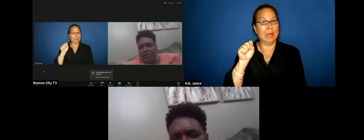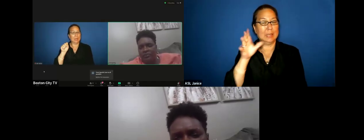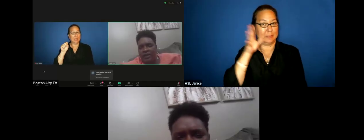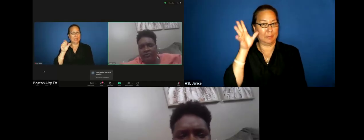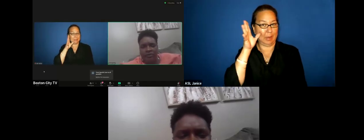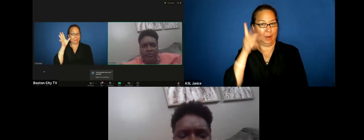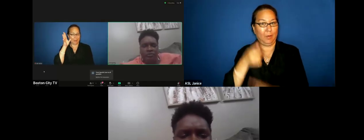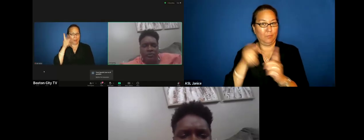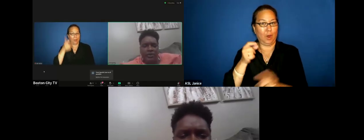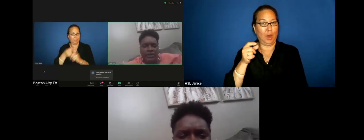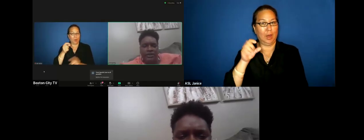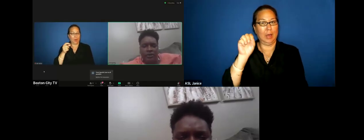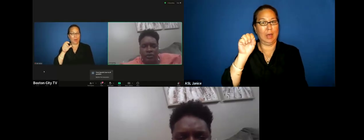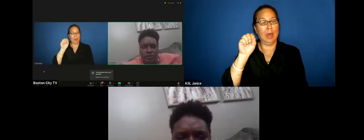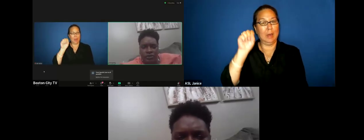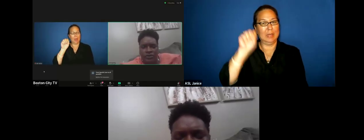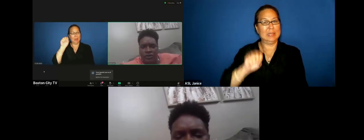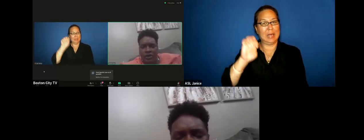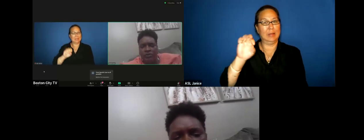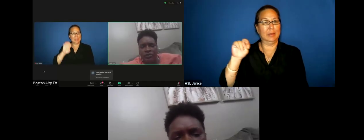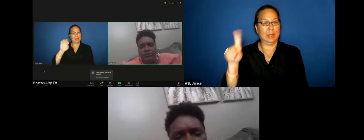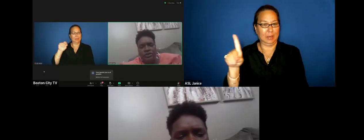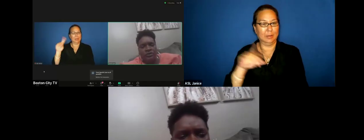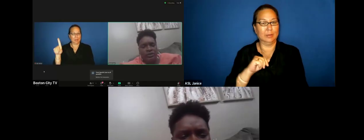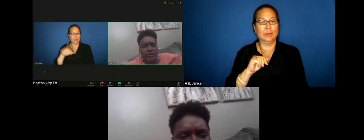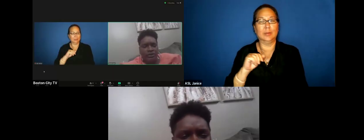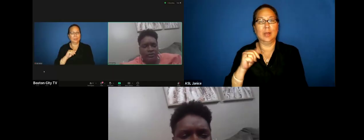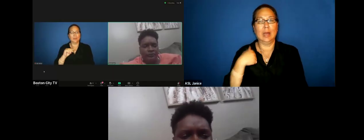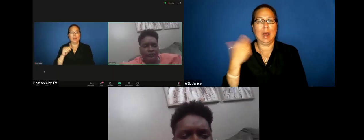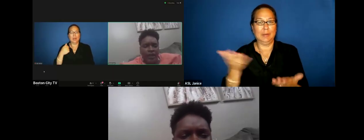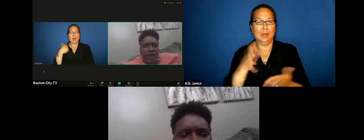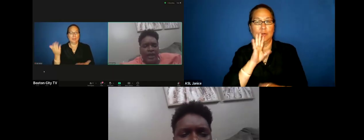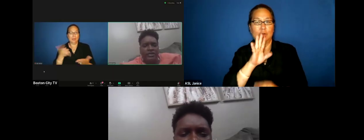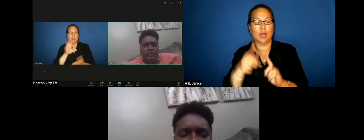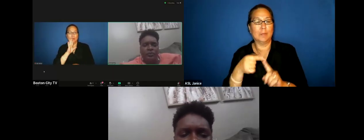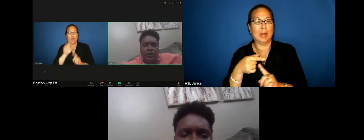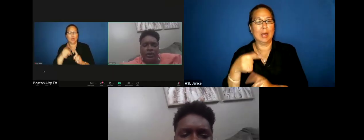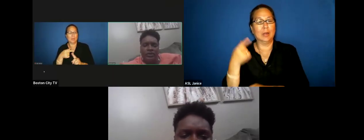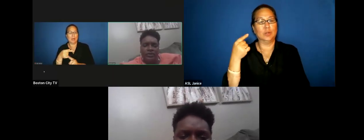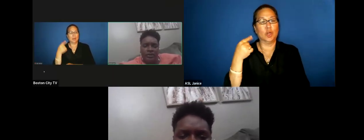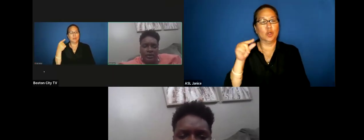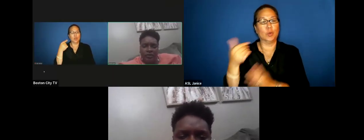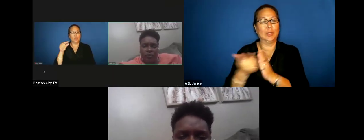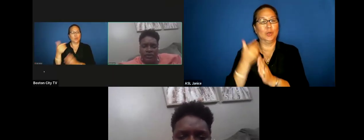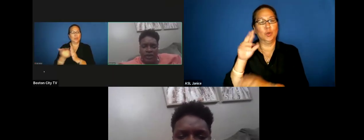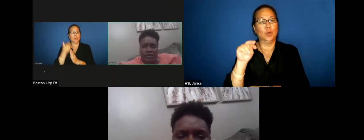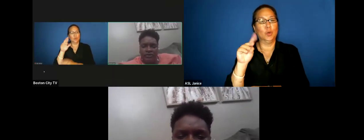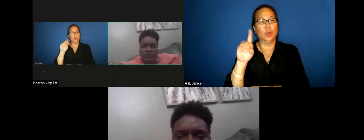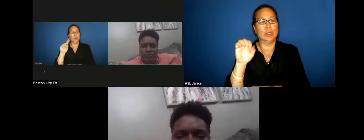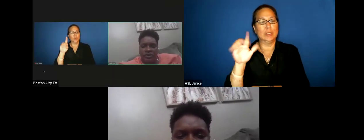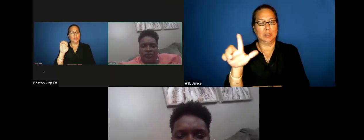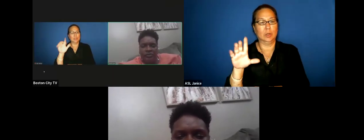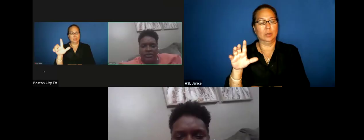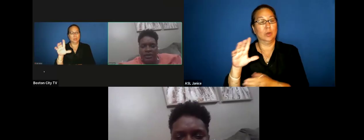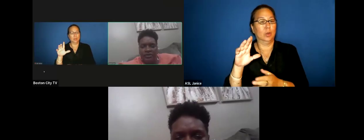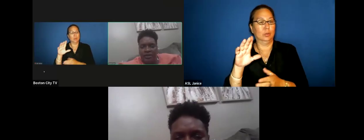I'm here on behalf of the Build BPS stakeholders, Green New Deal Coalition. At some point this year, once again,